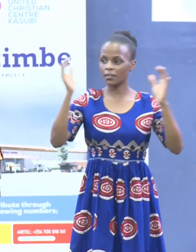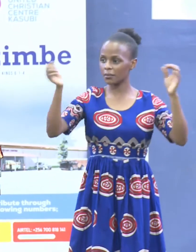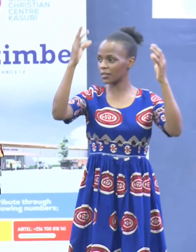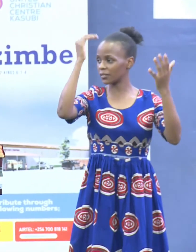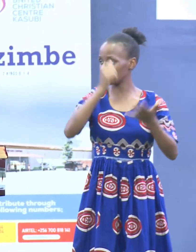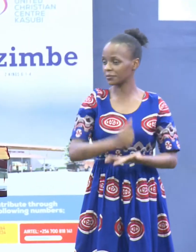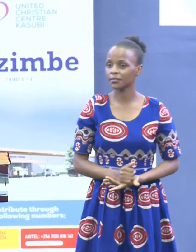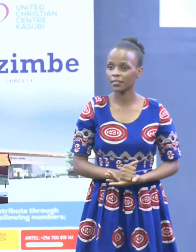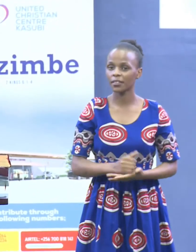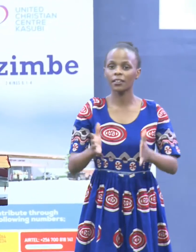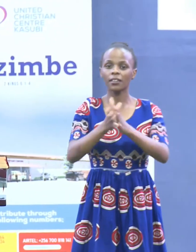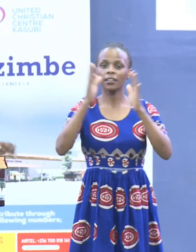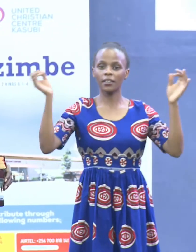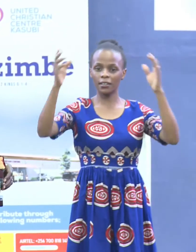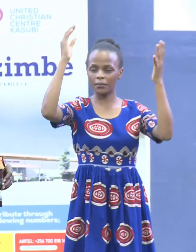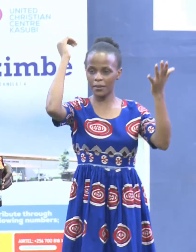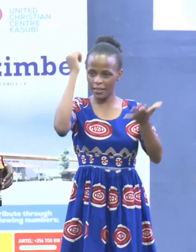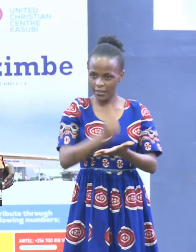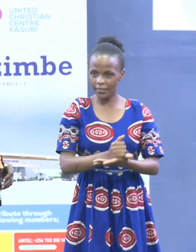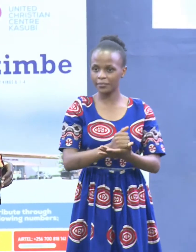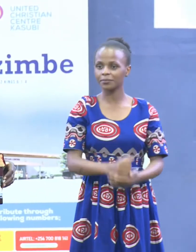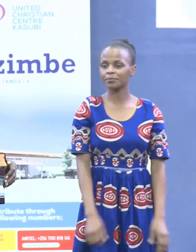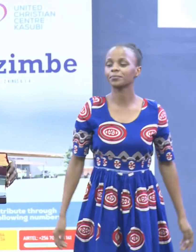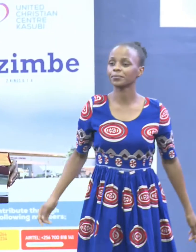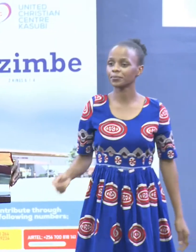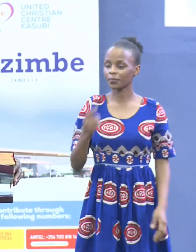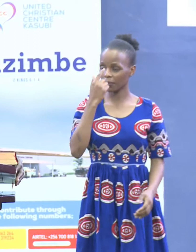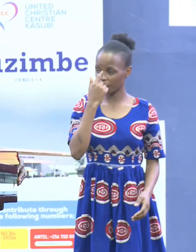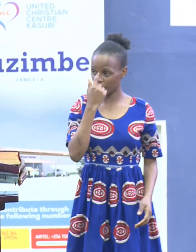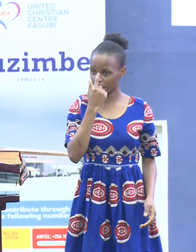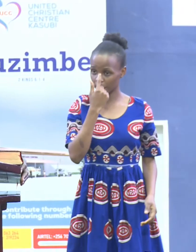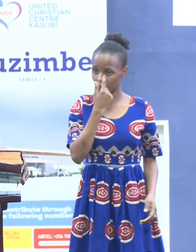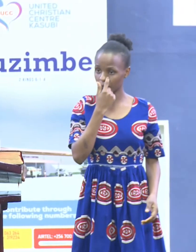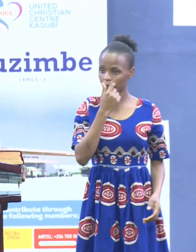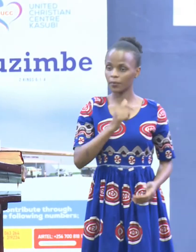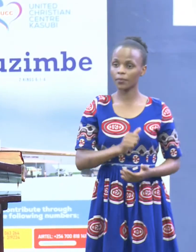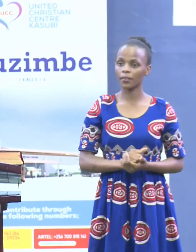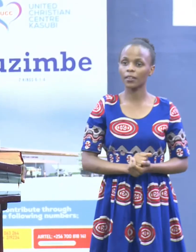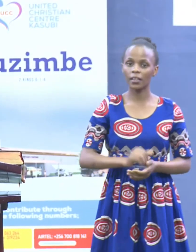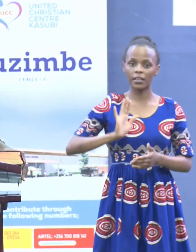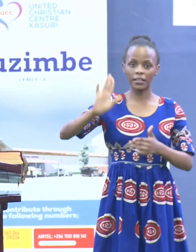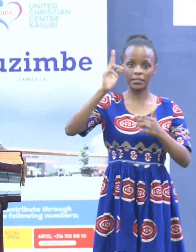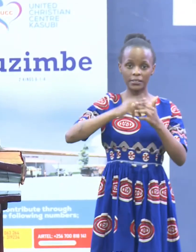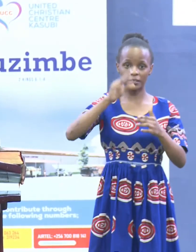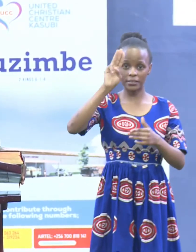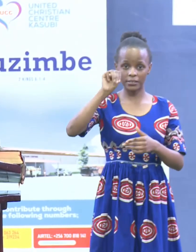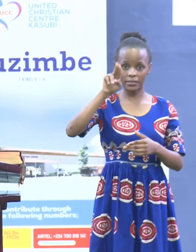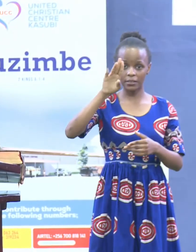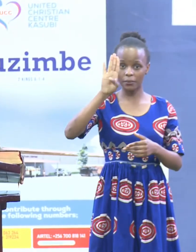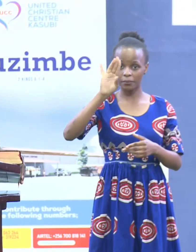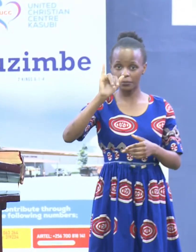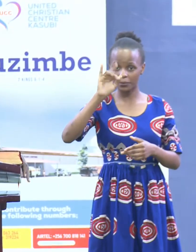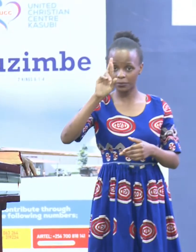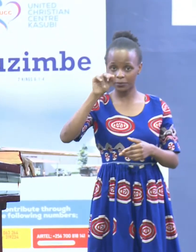Hallelujah. Amen. Hallelujah. Amen. Okay. I'm Mubiru Steven Gemanya. His